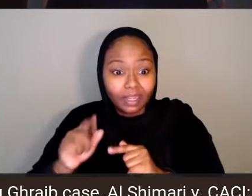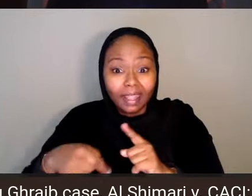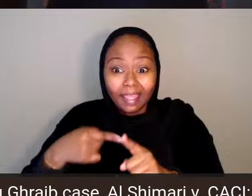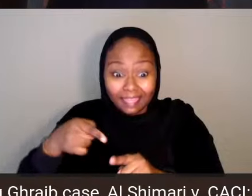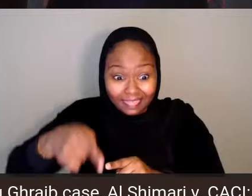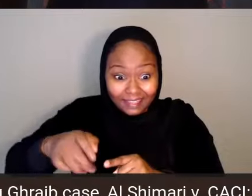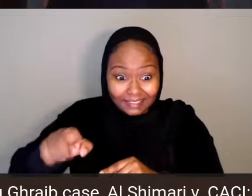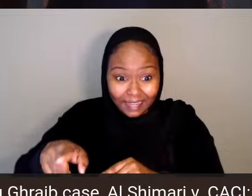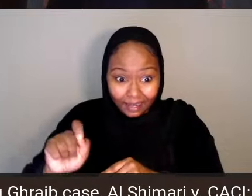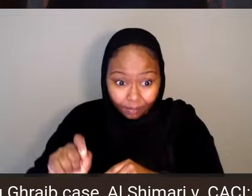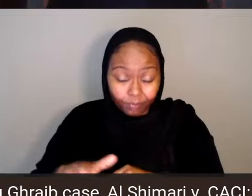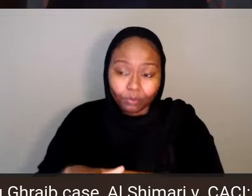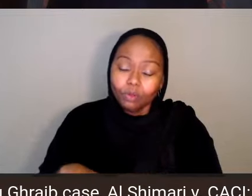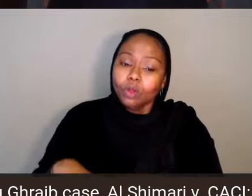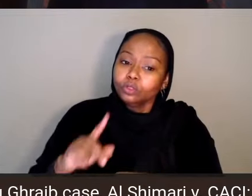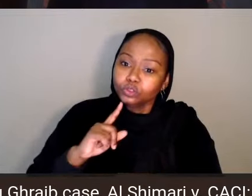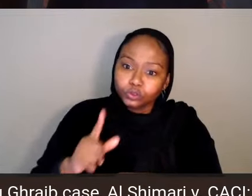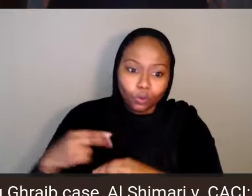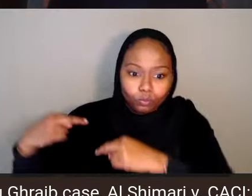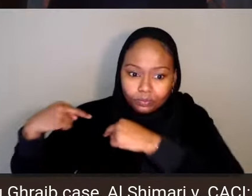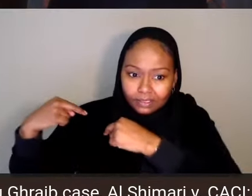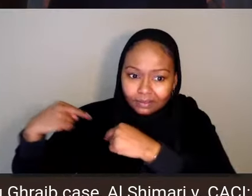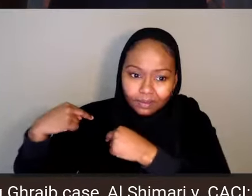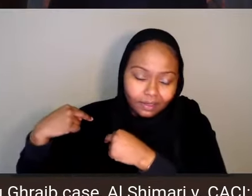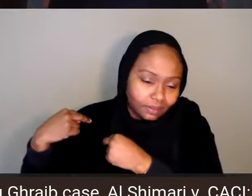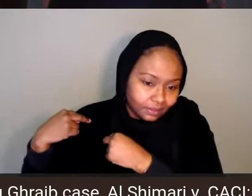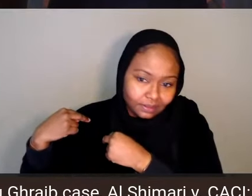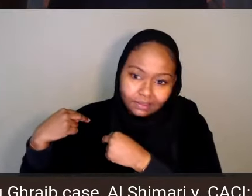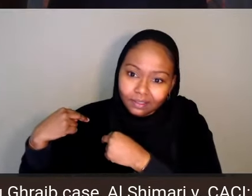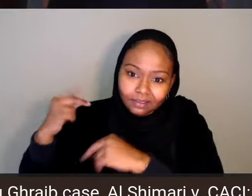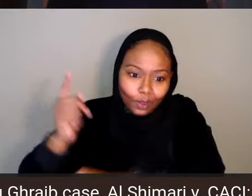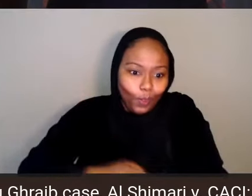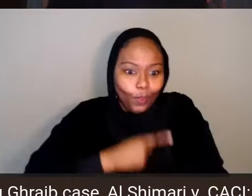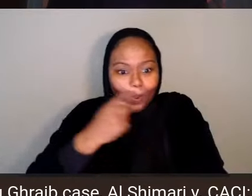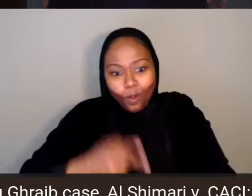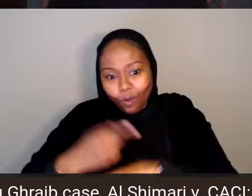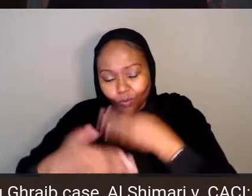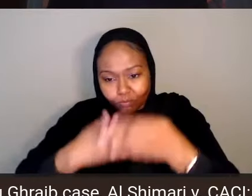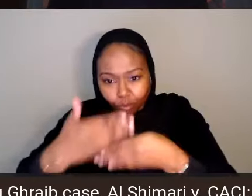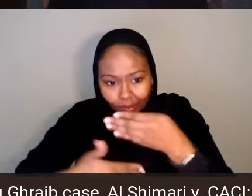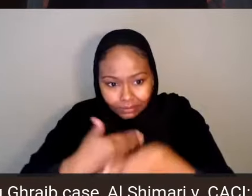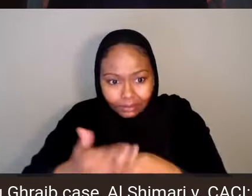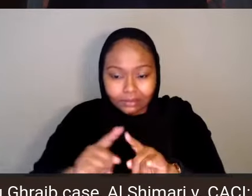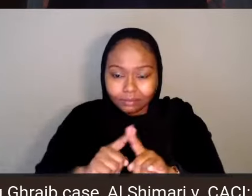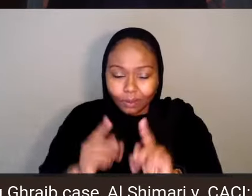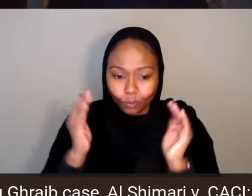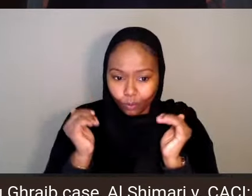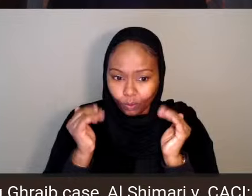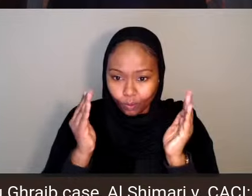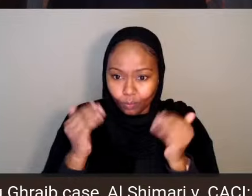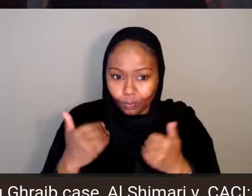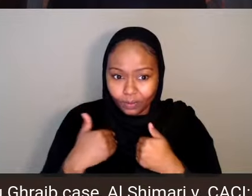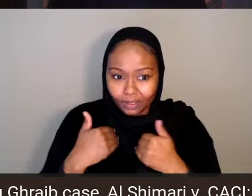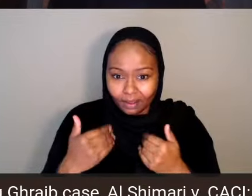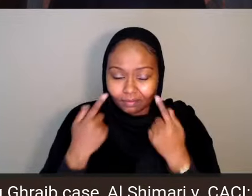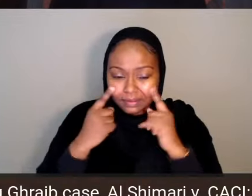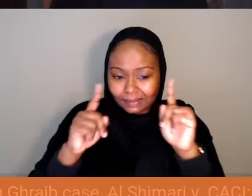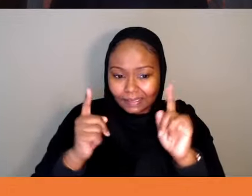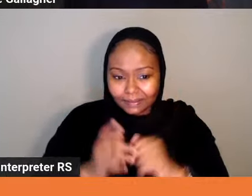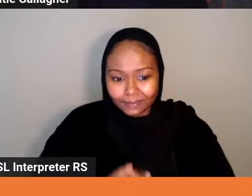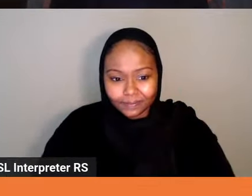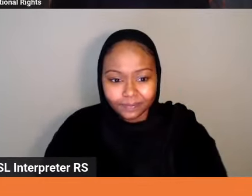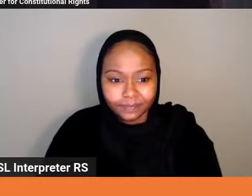So accountability is long and hard fought, but we hope that we will have some measure there.